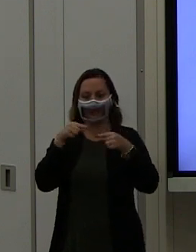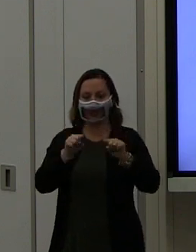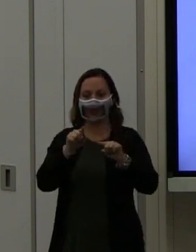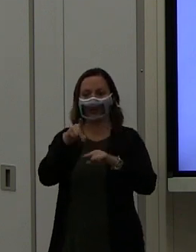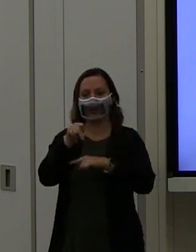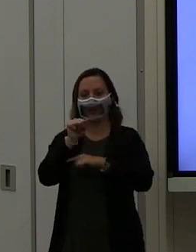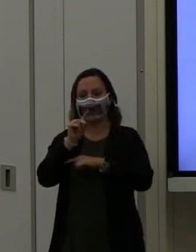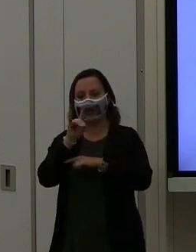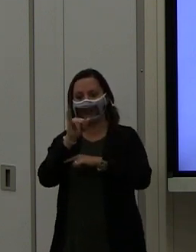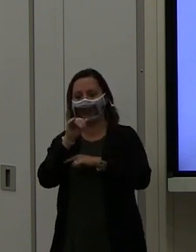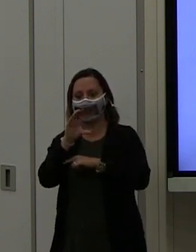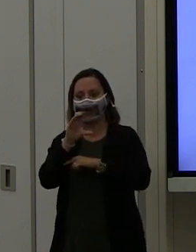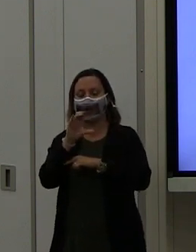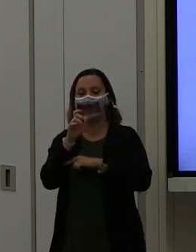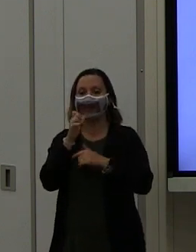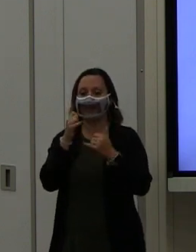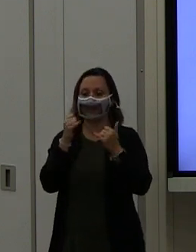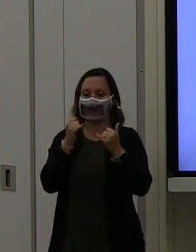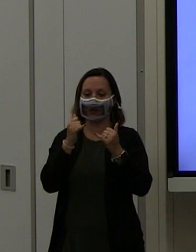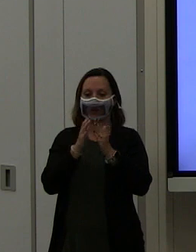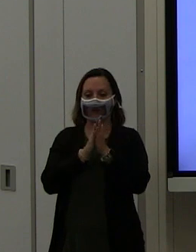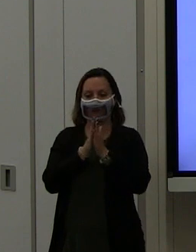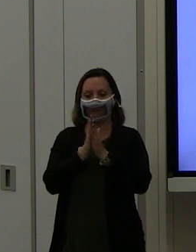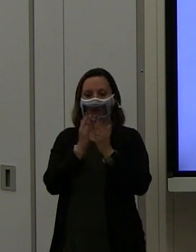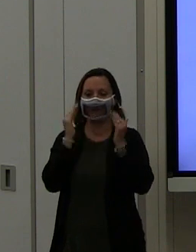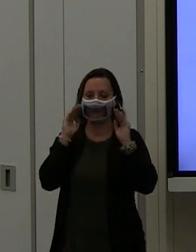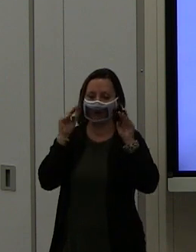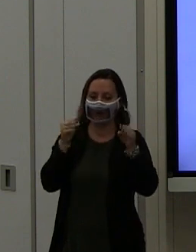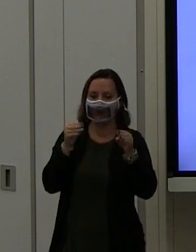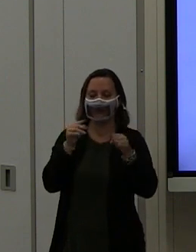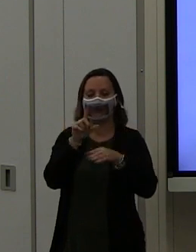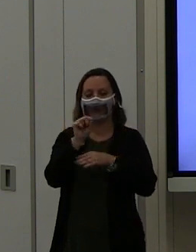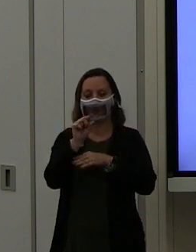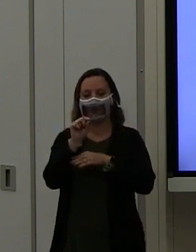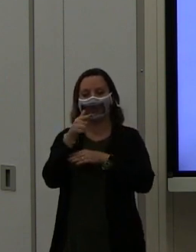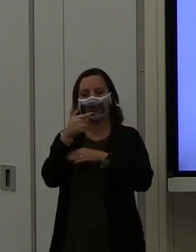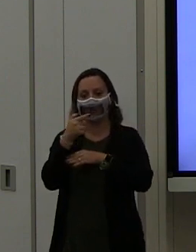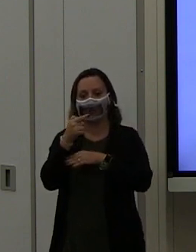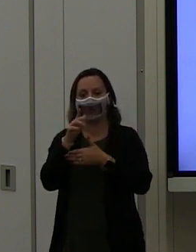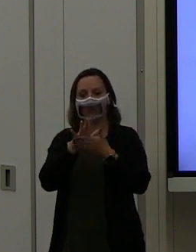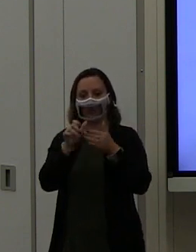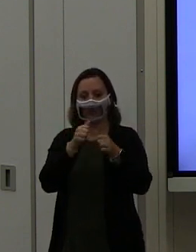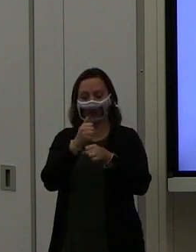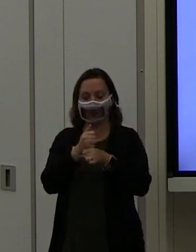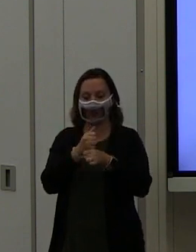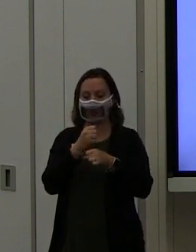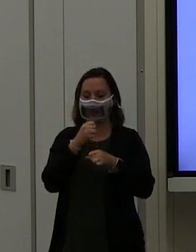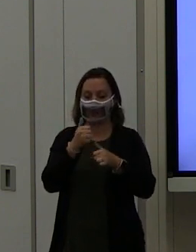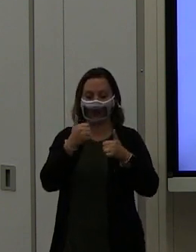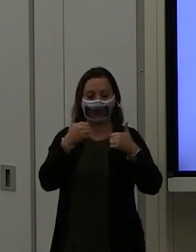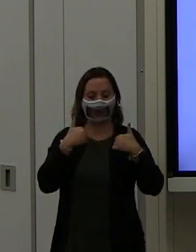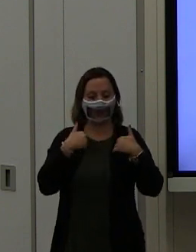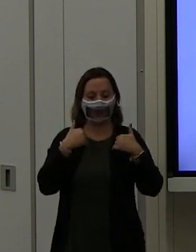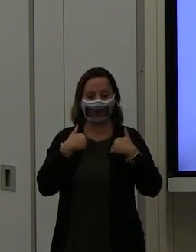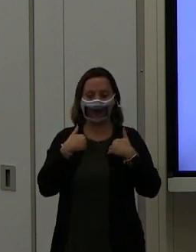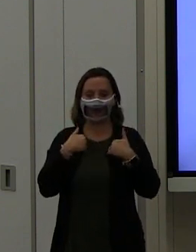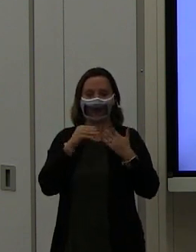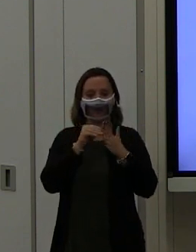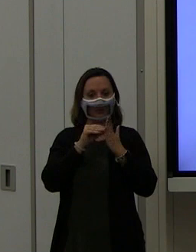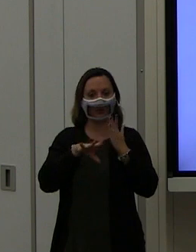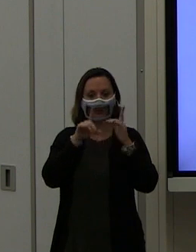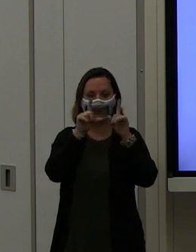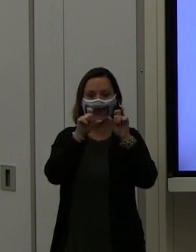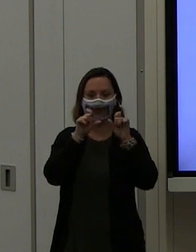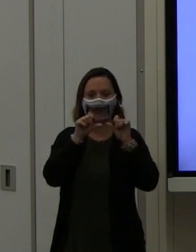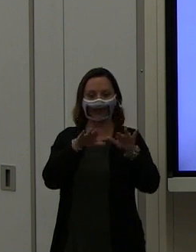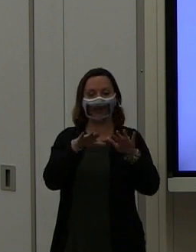is our current focus for the 2021 school year. While we don't have state assessment data from last year to compare to previous years, we